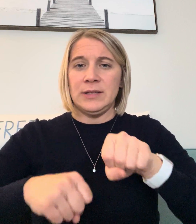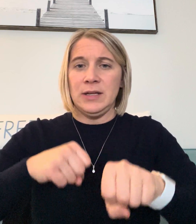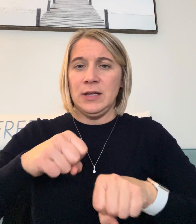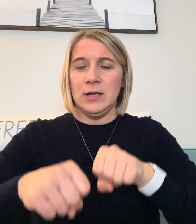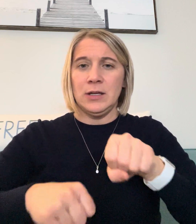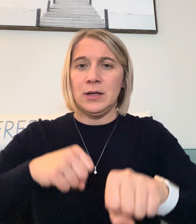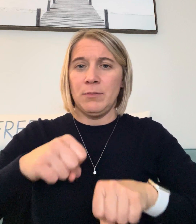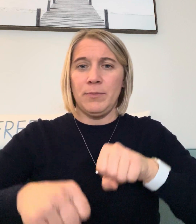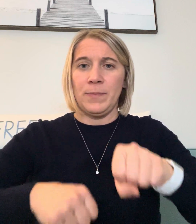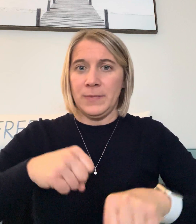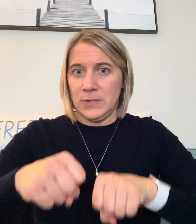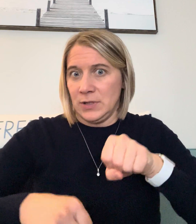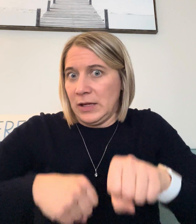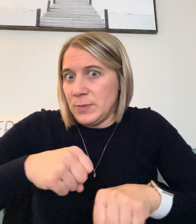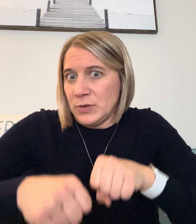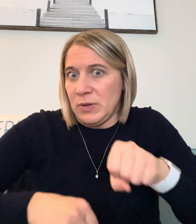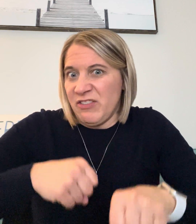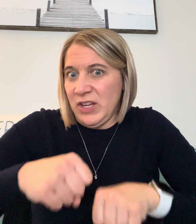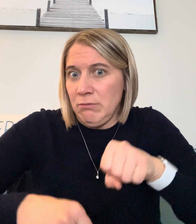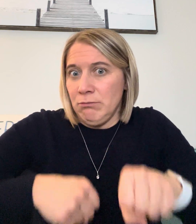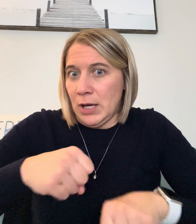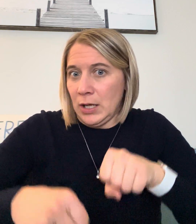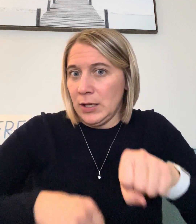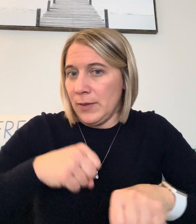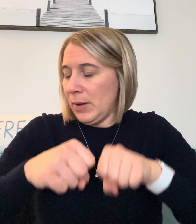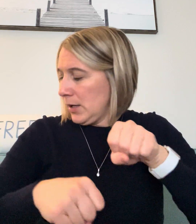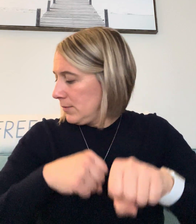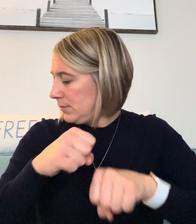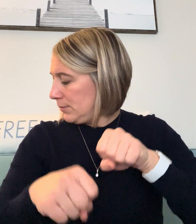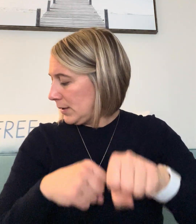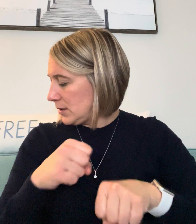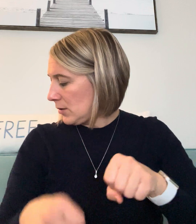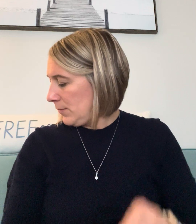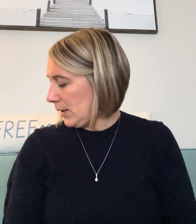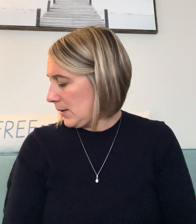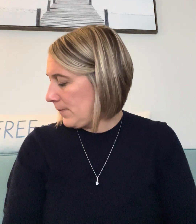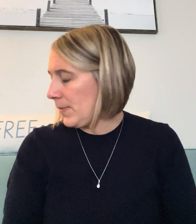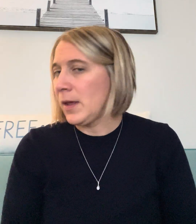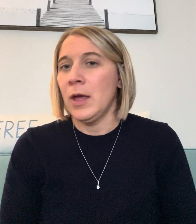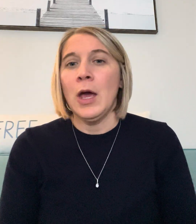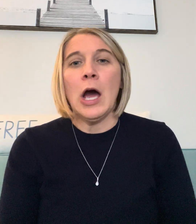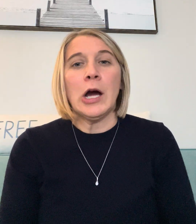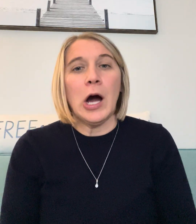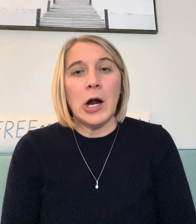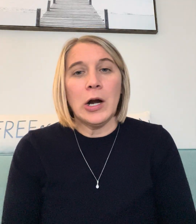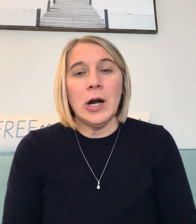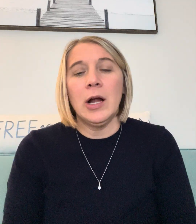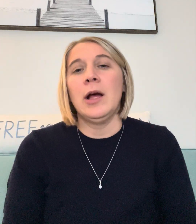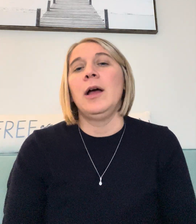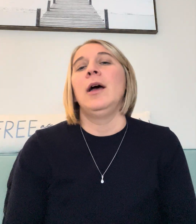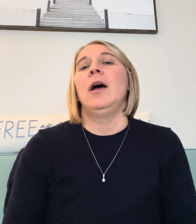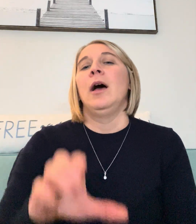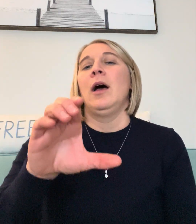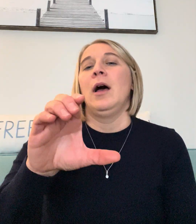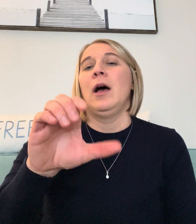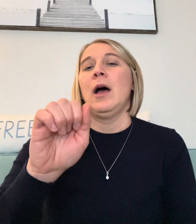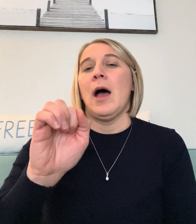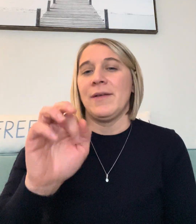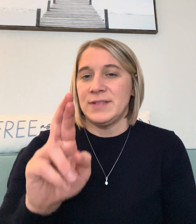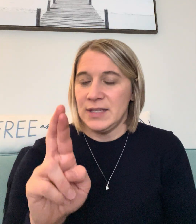easy. It's like supposed to be the feet pedaling on the bike, bicycle, bike. Car, I've seen it